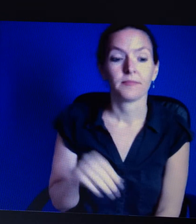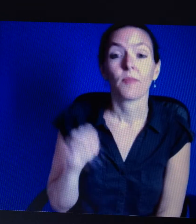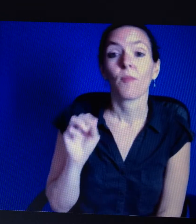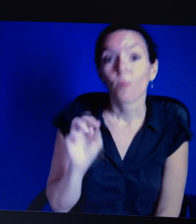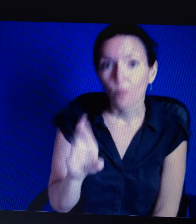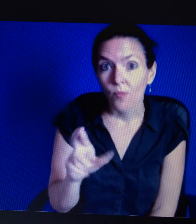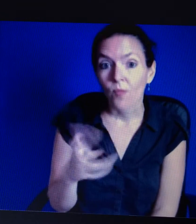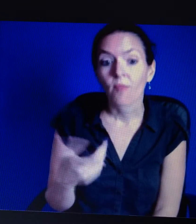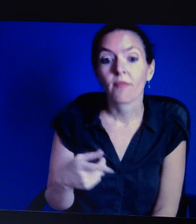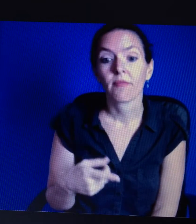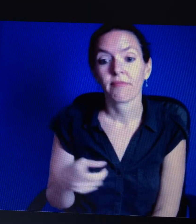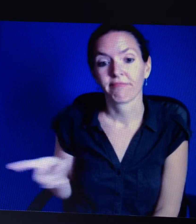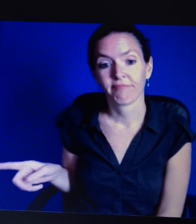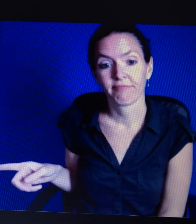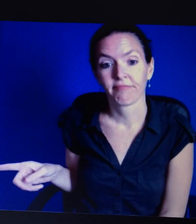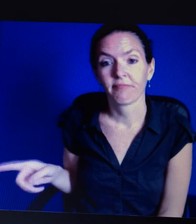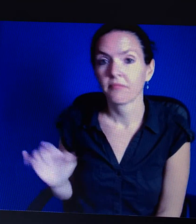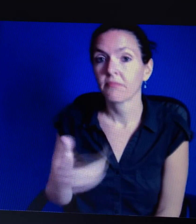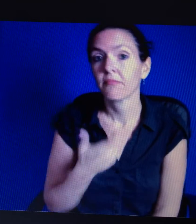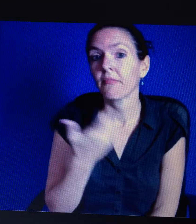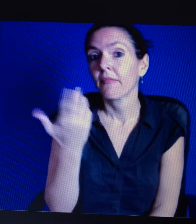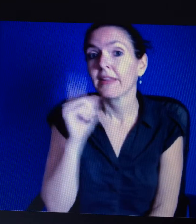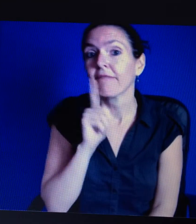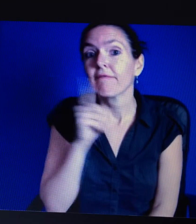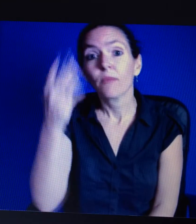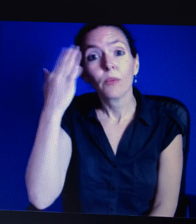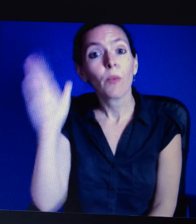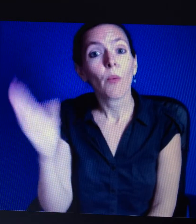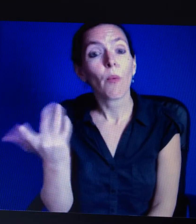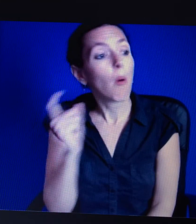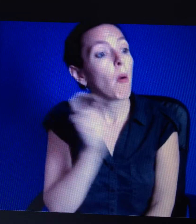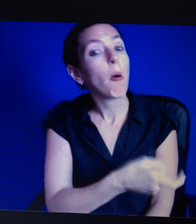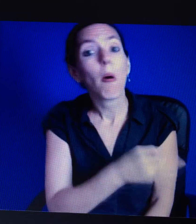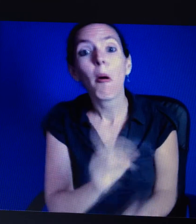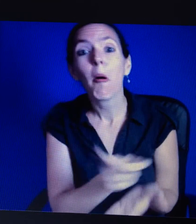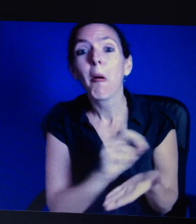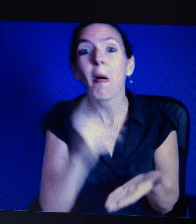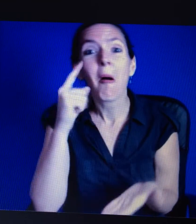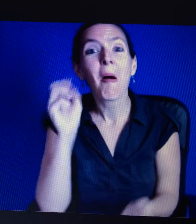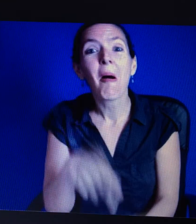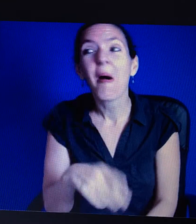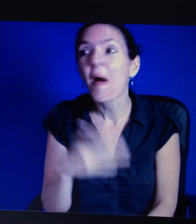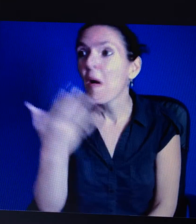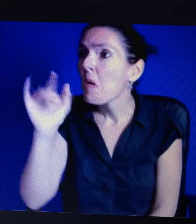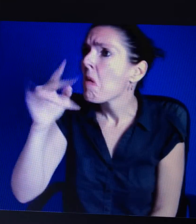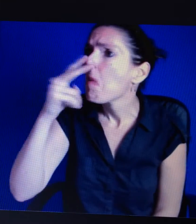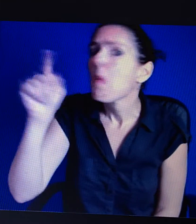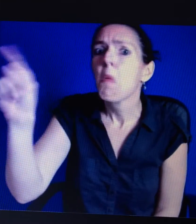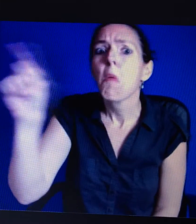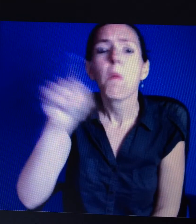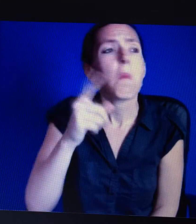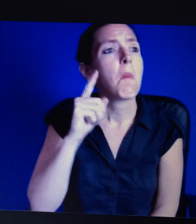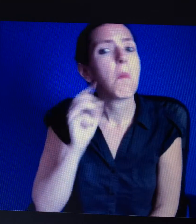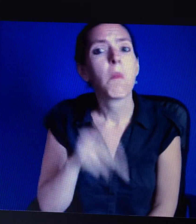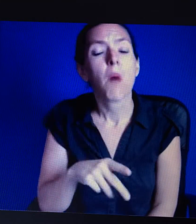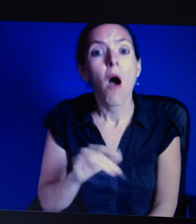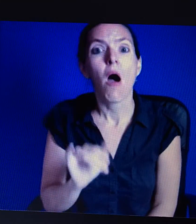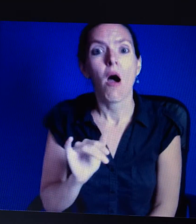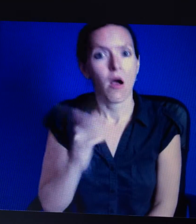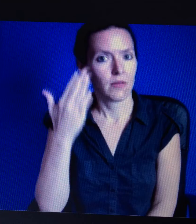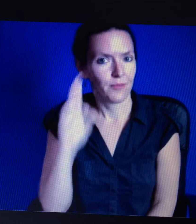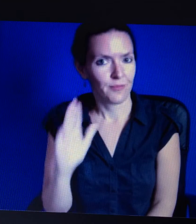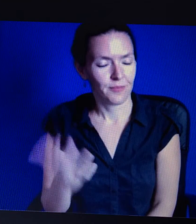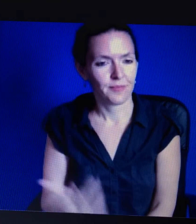to separate the difference between a hearing signer and a deaf signer. The third reason is that, some deaf signers don't know